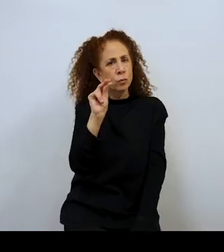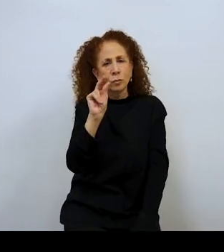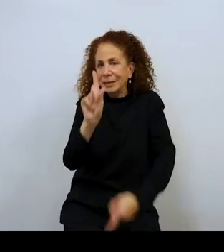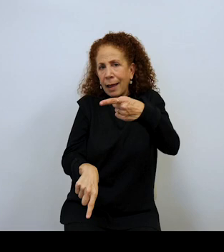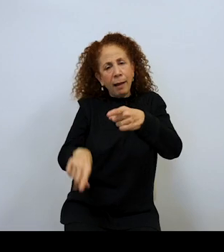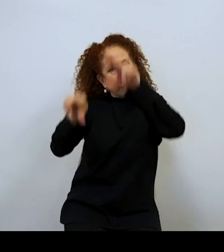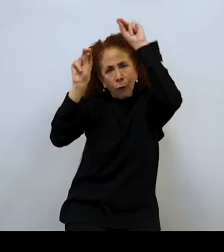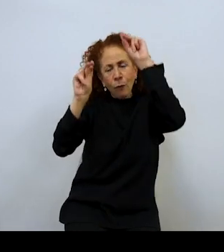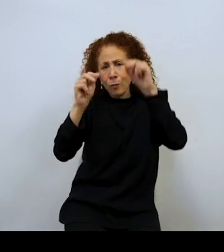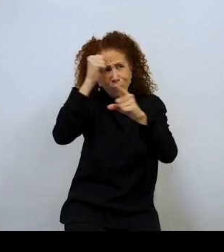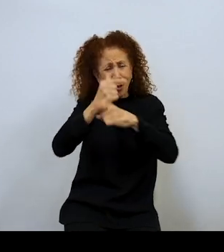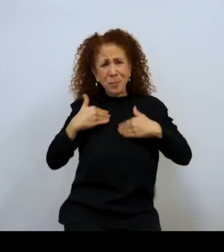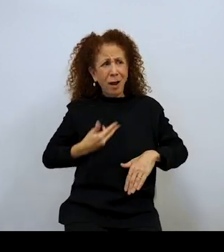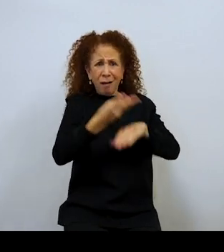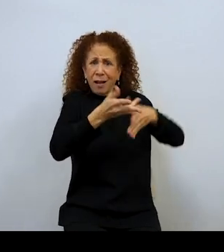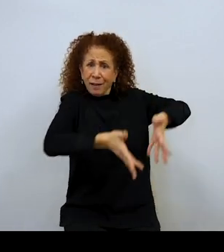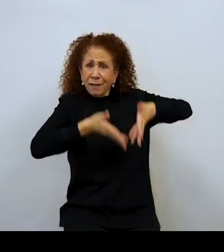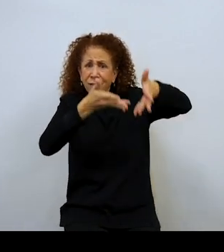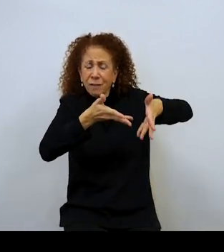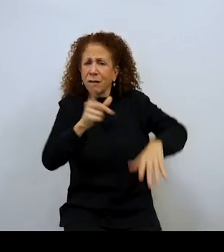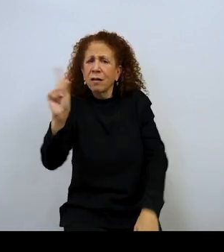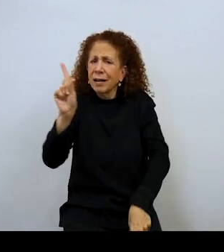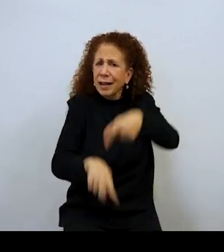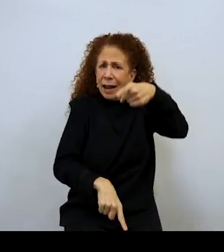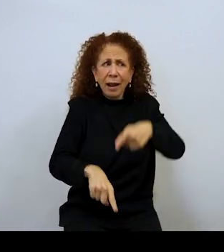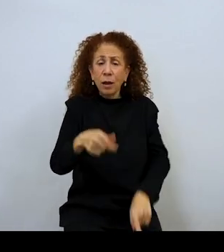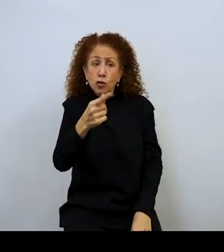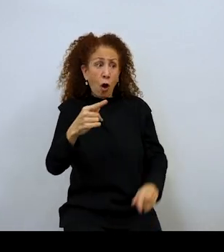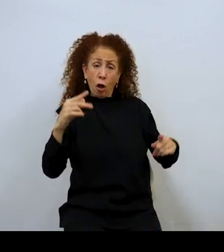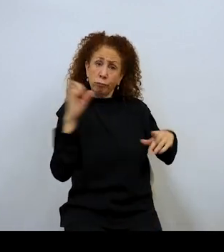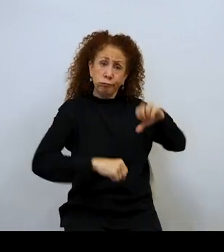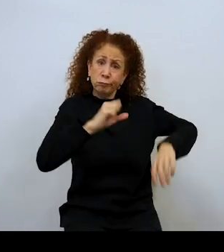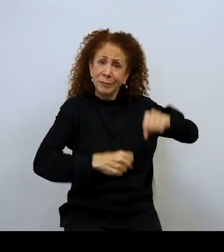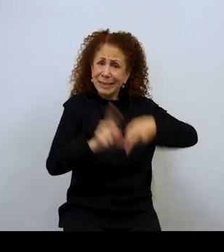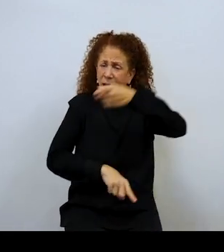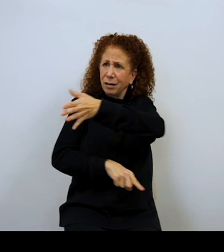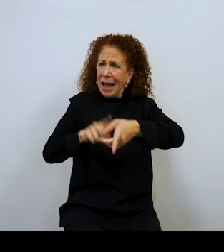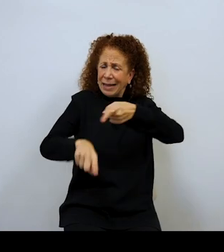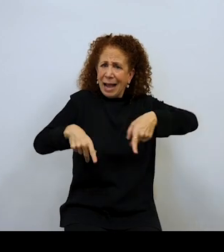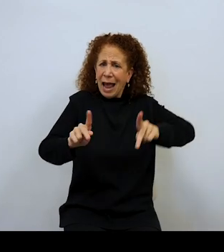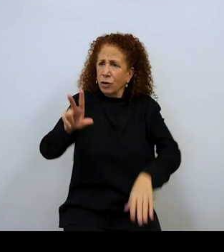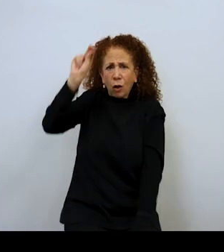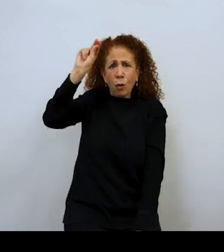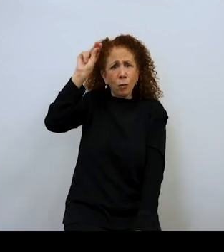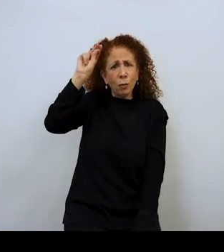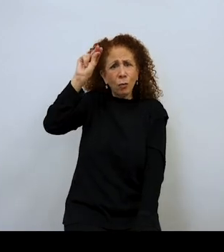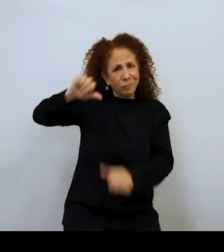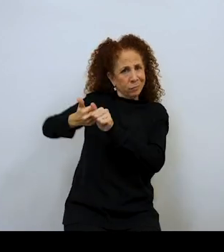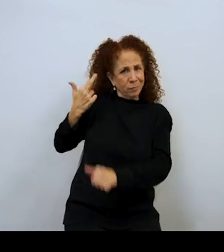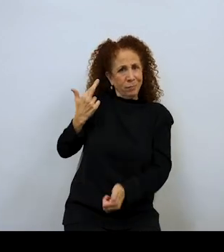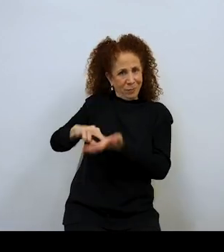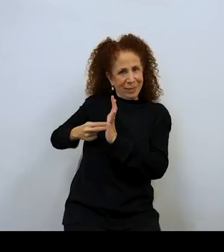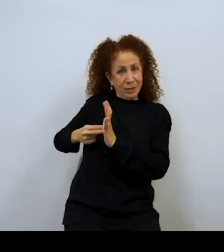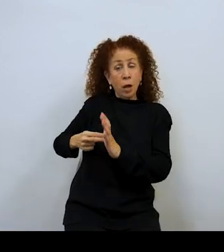you can't leave my brother's body above the ground for the dogs to tear apart. How can I allow this? Mm-hmm. And so then